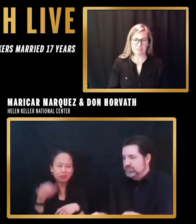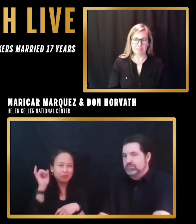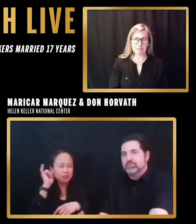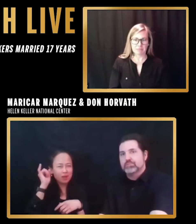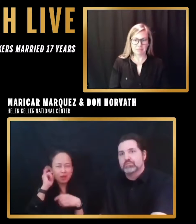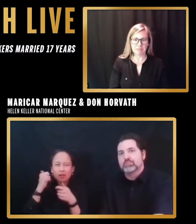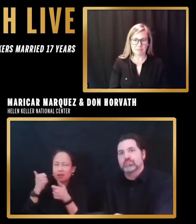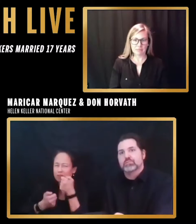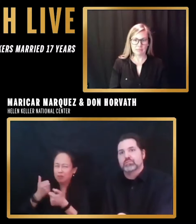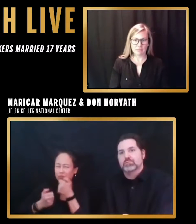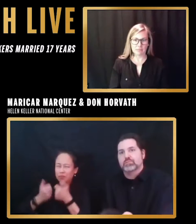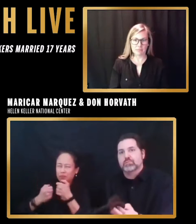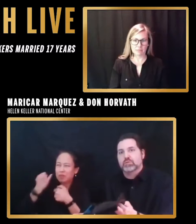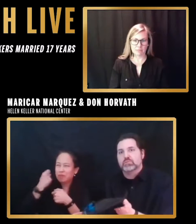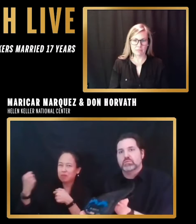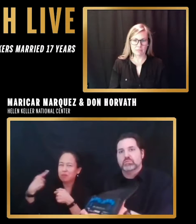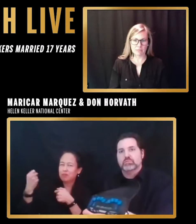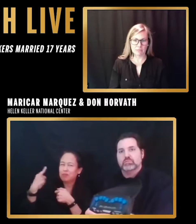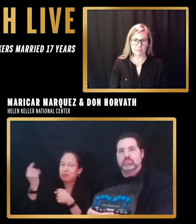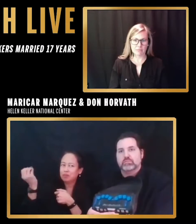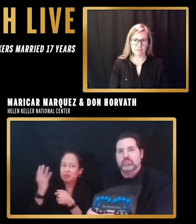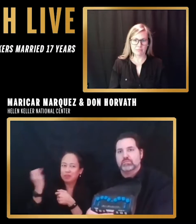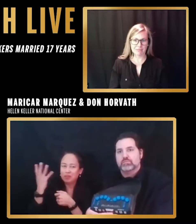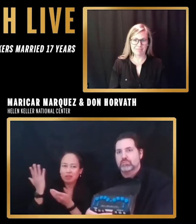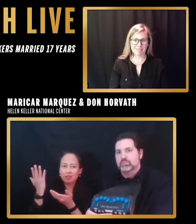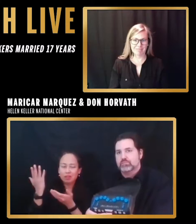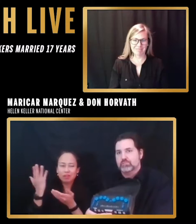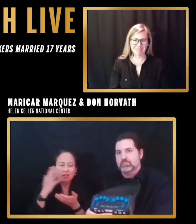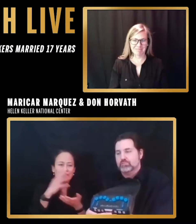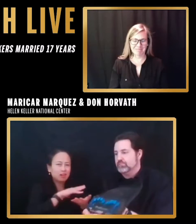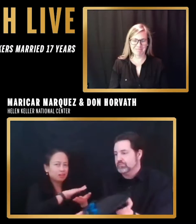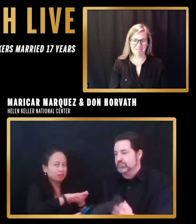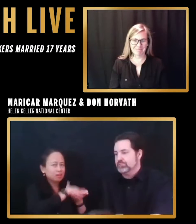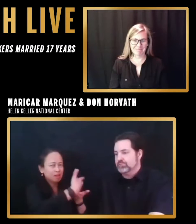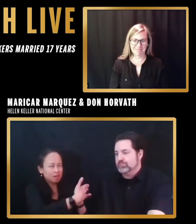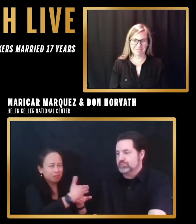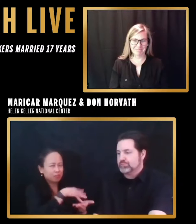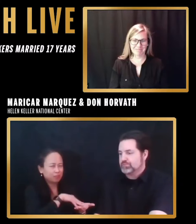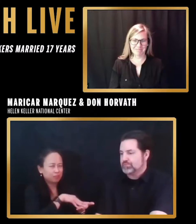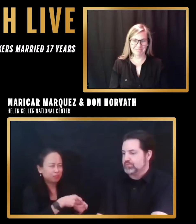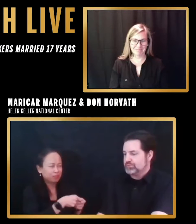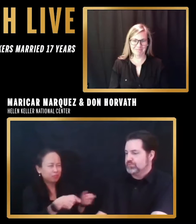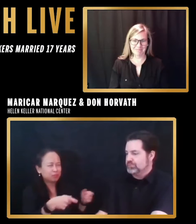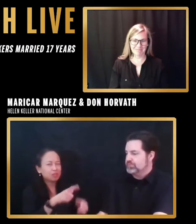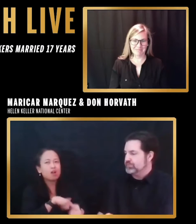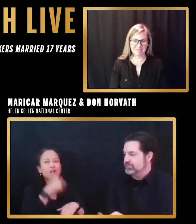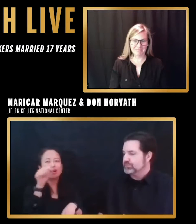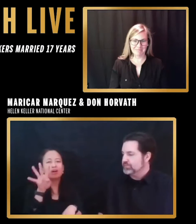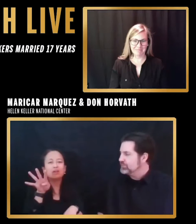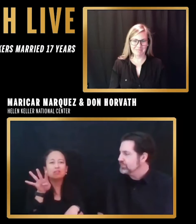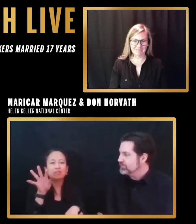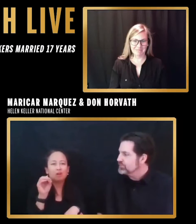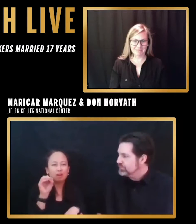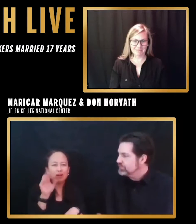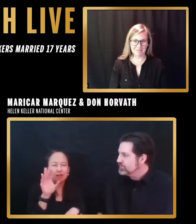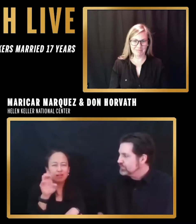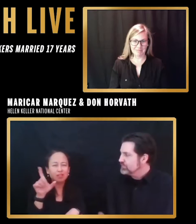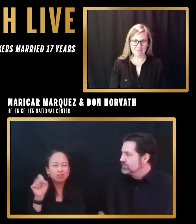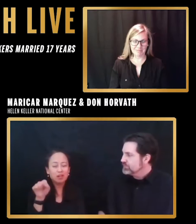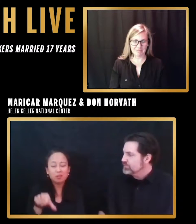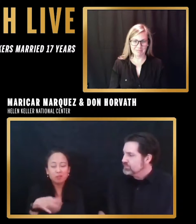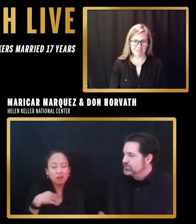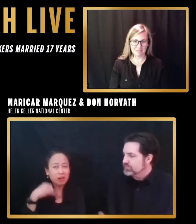Yeah, I have them on separate devices. So I get text messages on my iPhone, and I'll get simple messages from